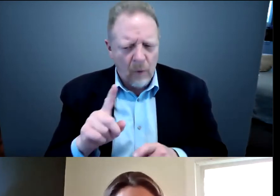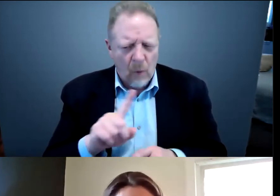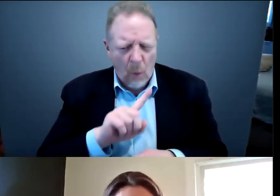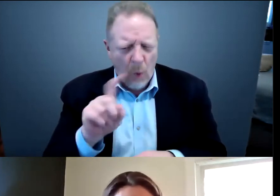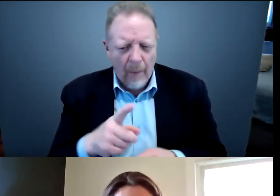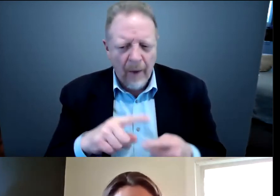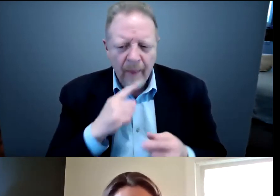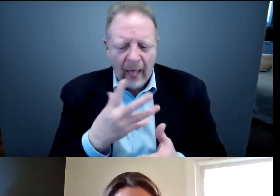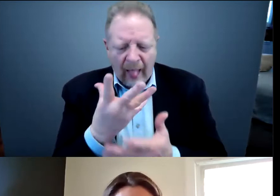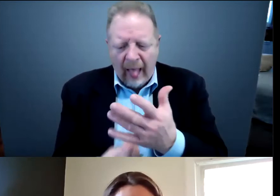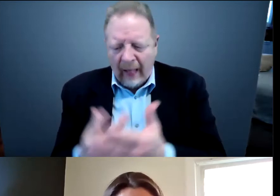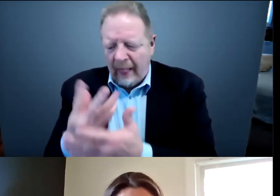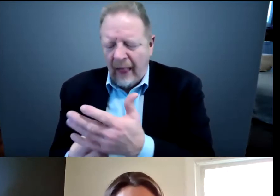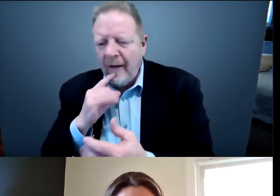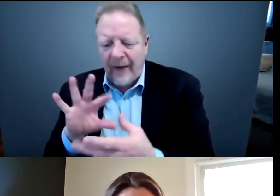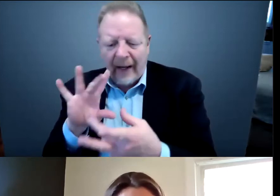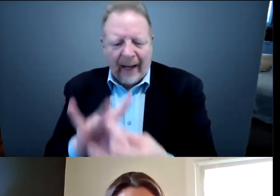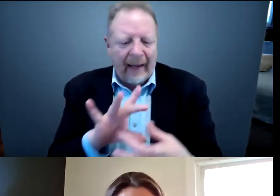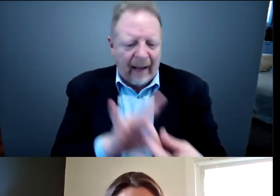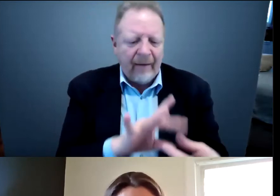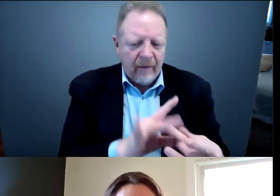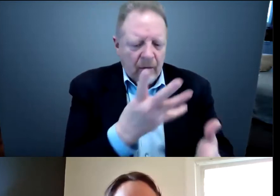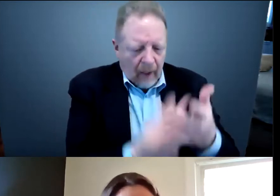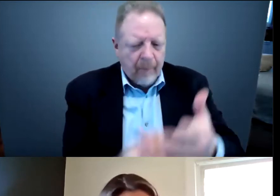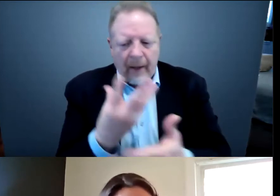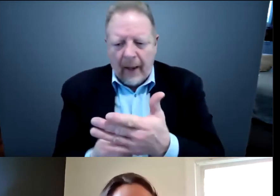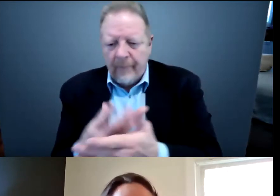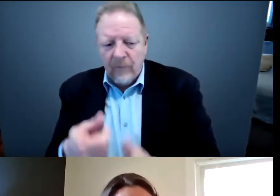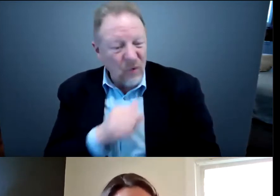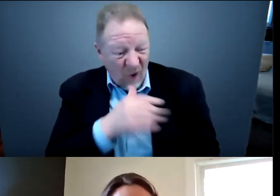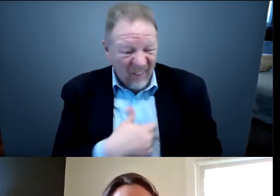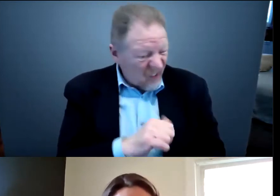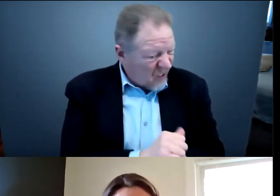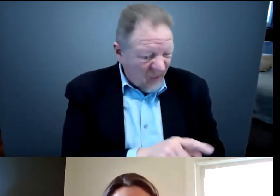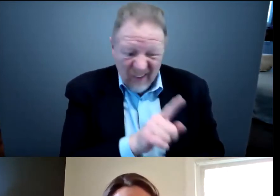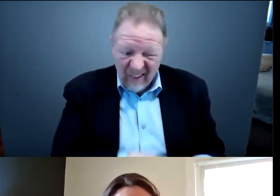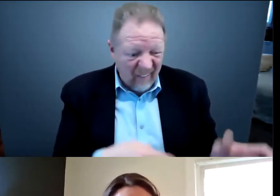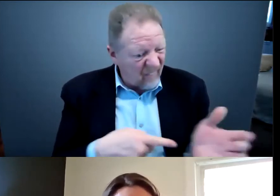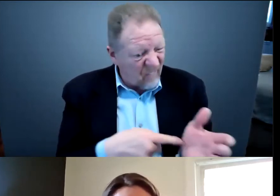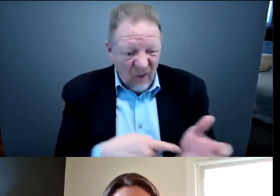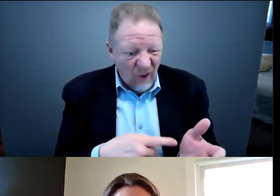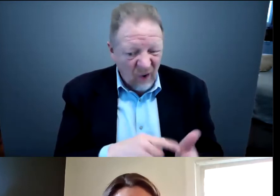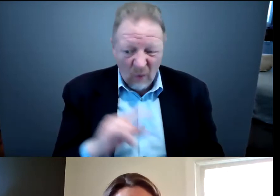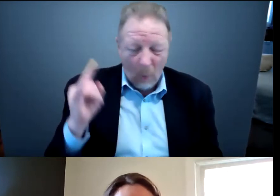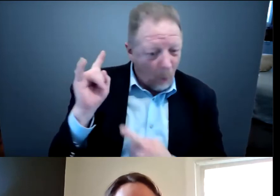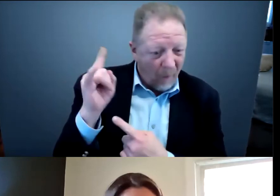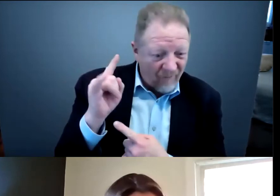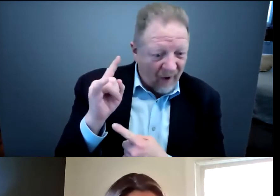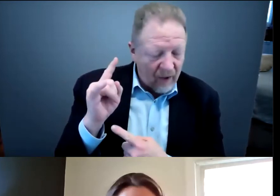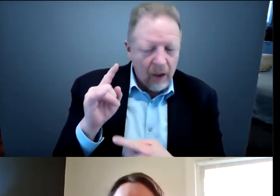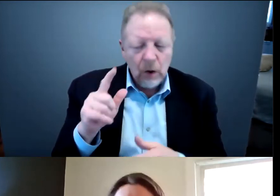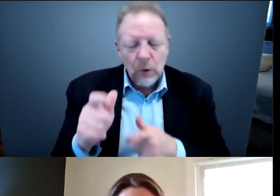the lack of connectivity, which again, you know, if you don't have a job and you can't afford connectivity, that is a